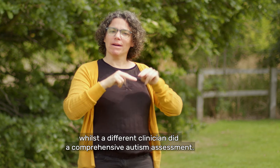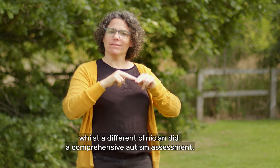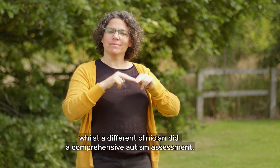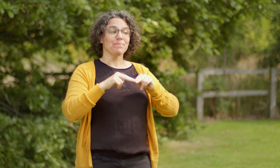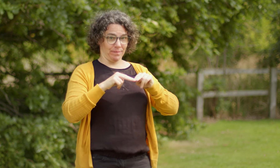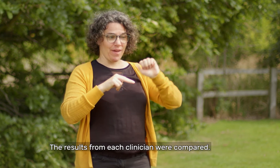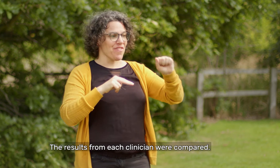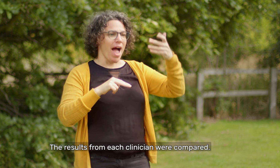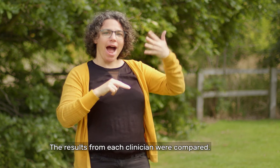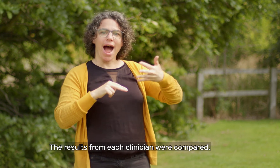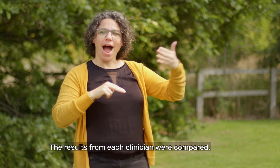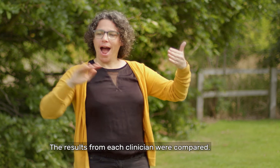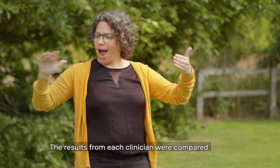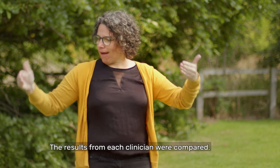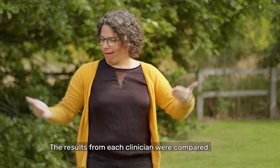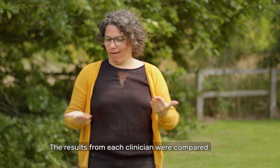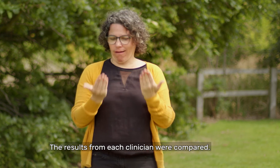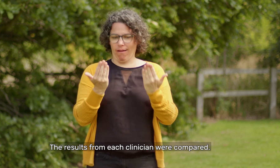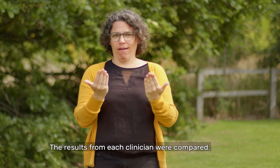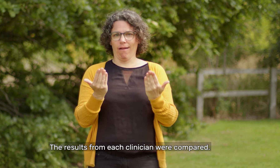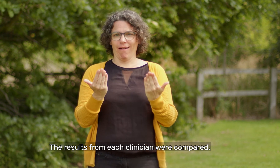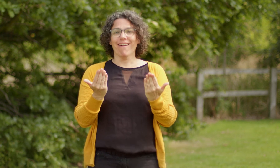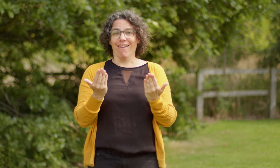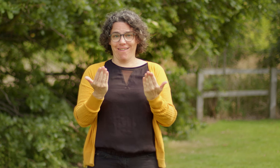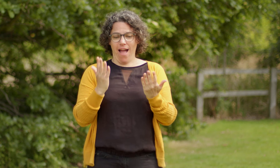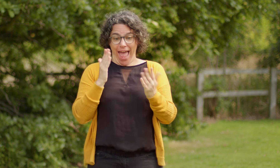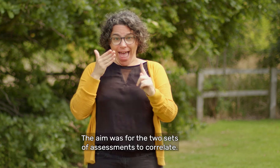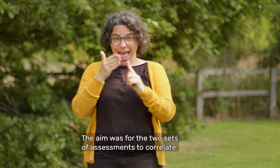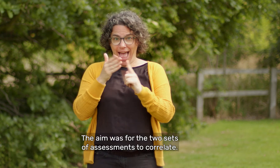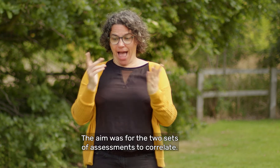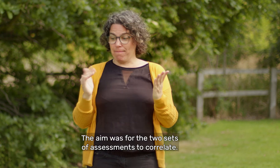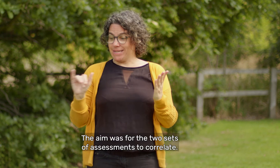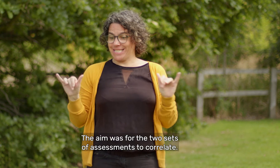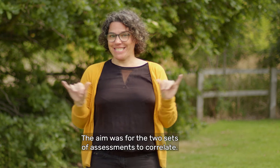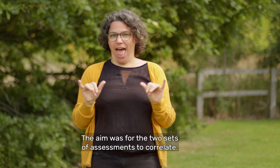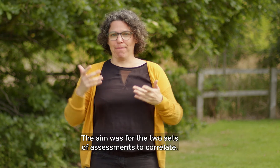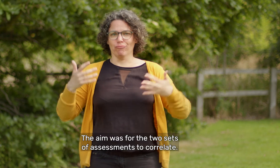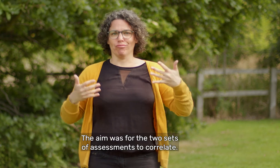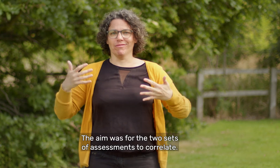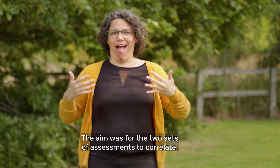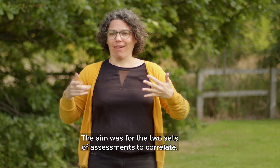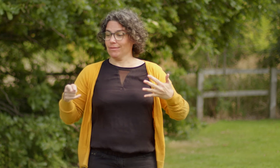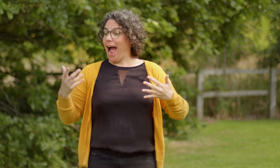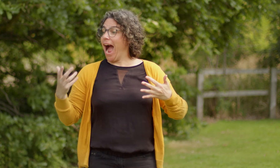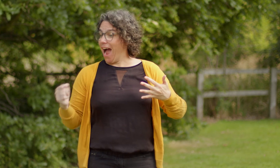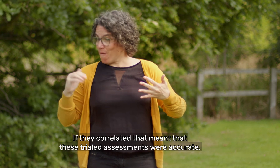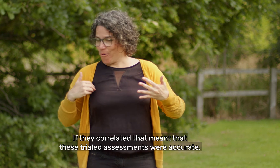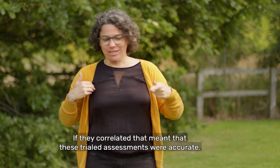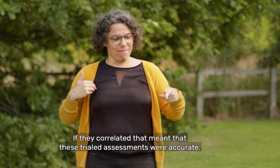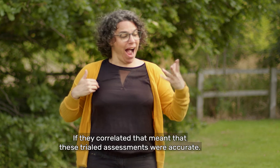The results from each clinician were compared. The aim was for the 2 sets of assessments to correlate. If they correlated,